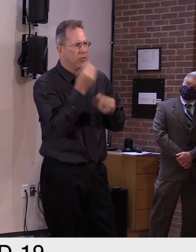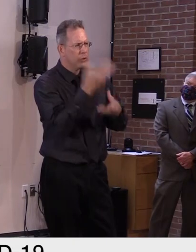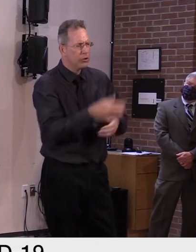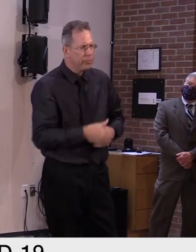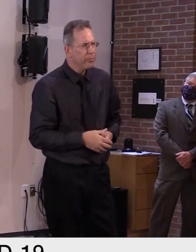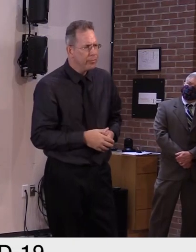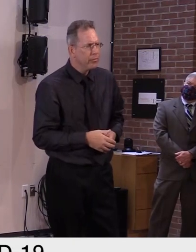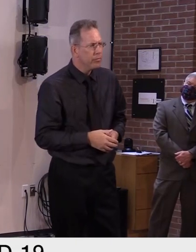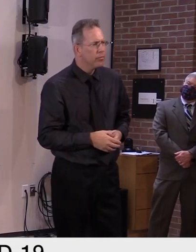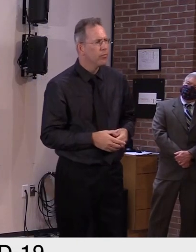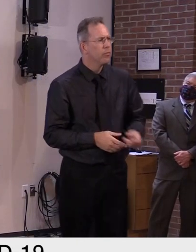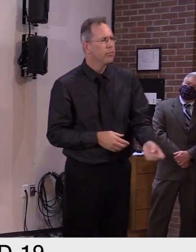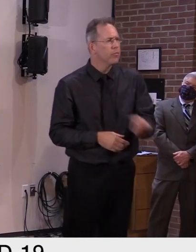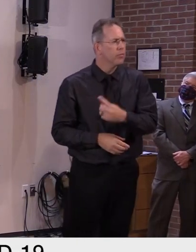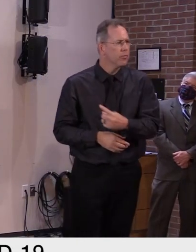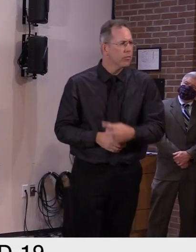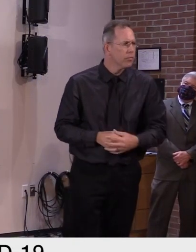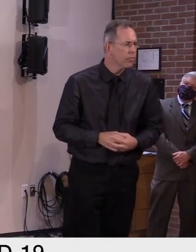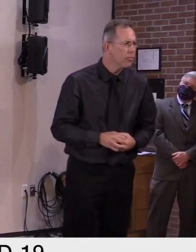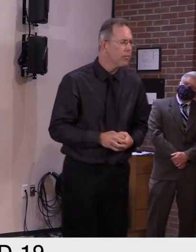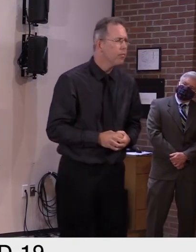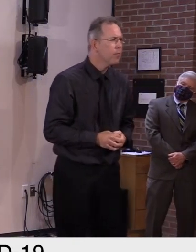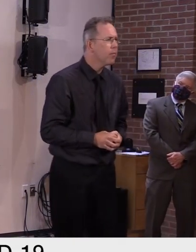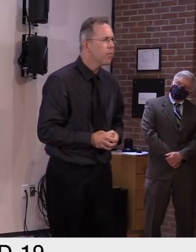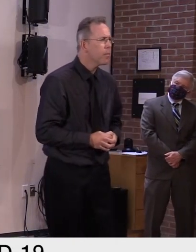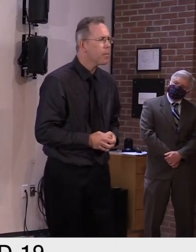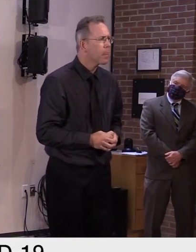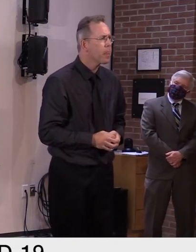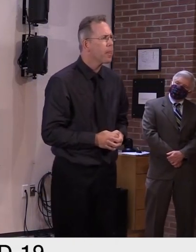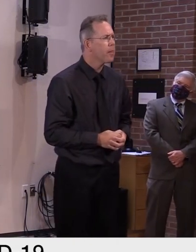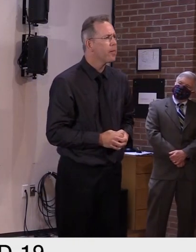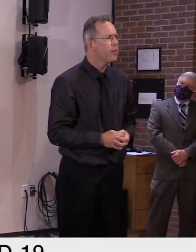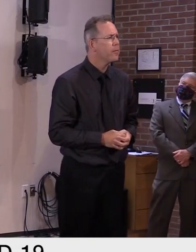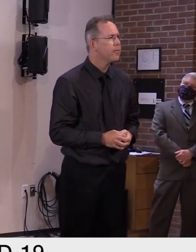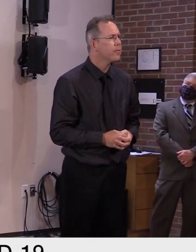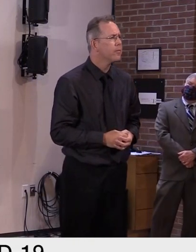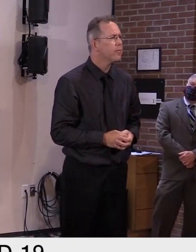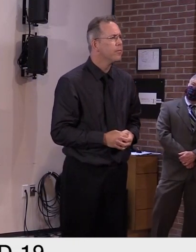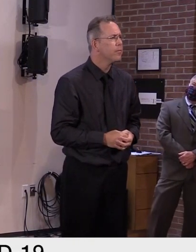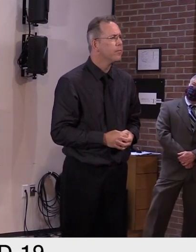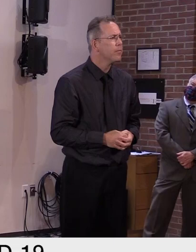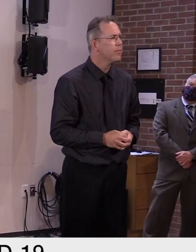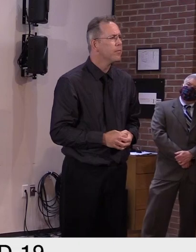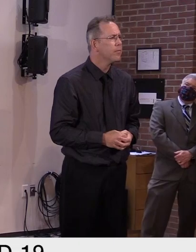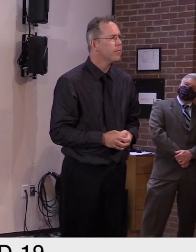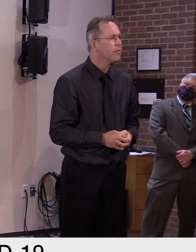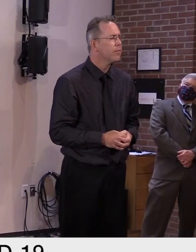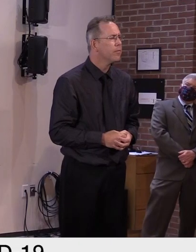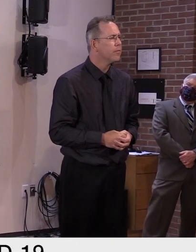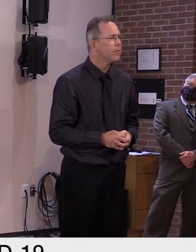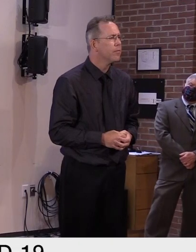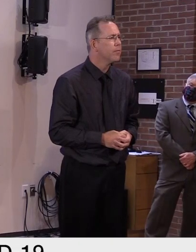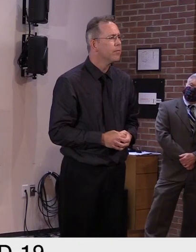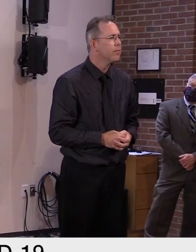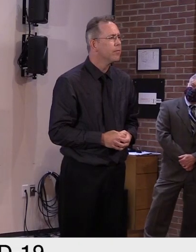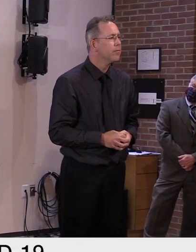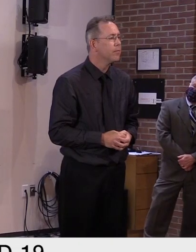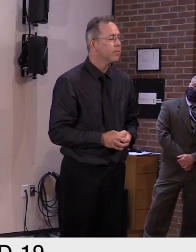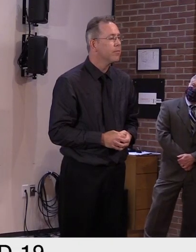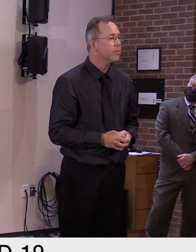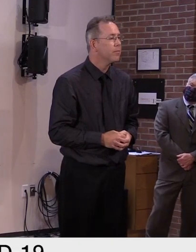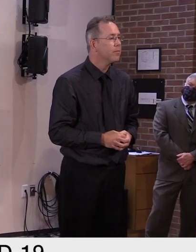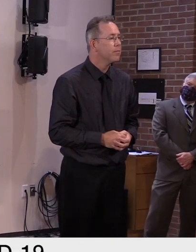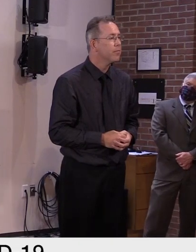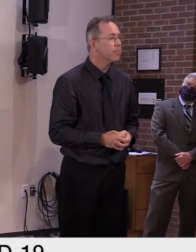accustomed to having single digits. We see 3, 4, 5 number of positive cases a day, and then we get